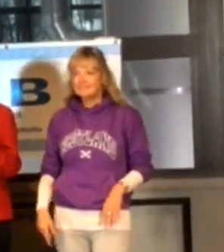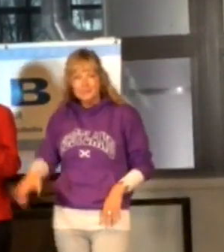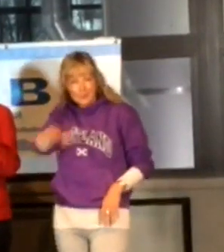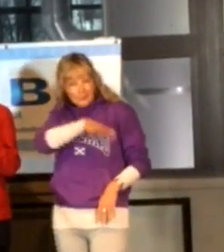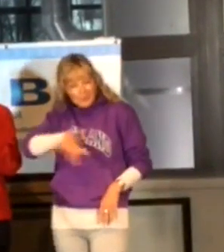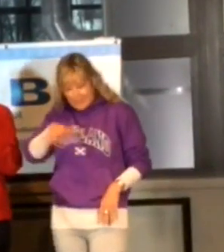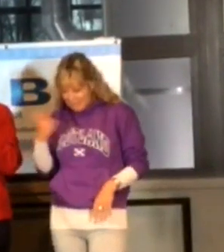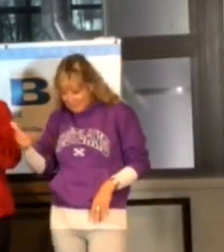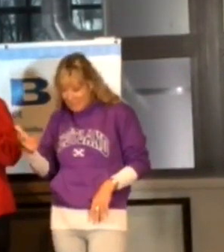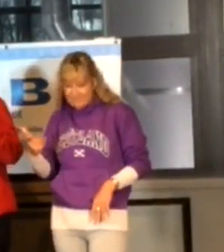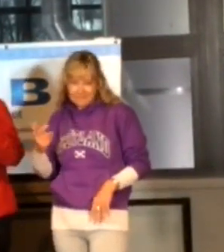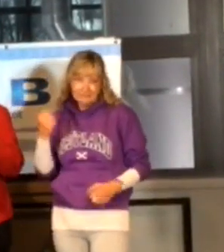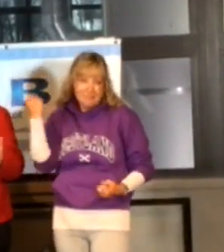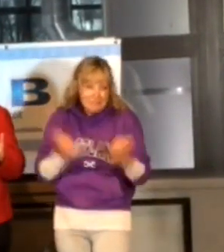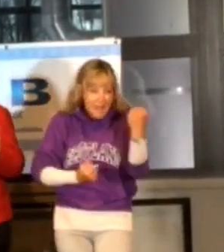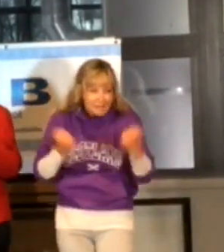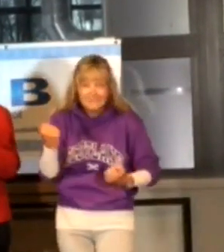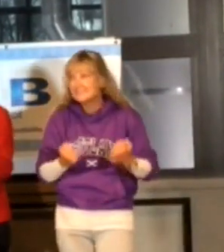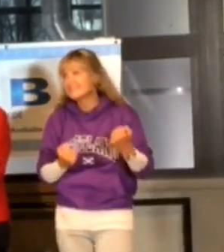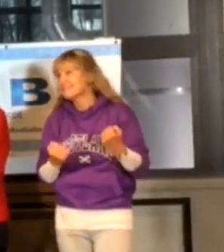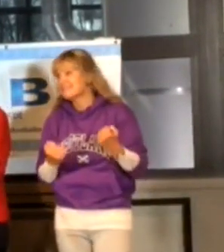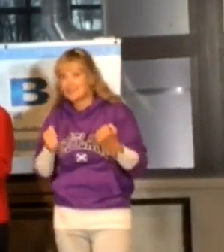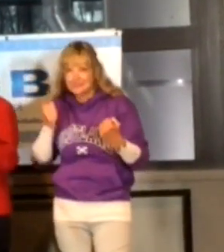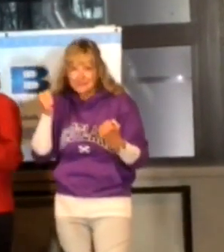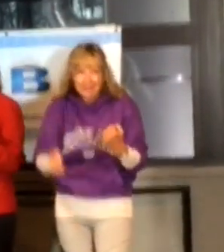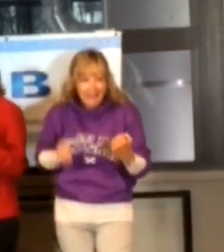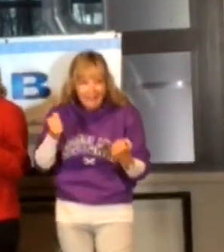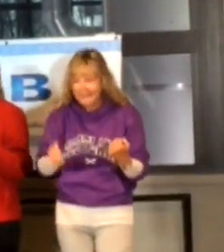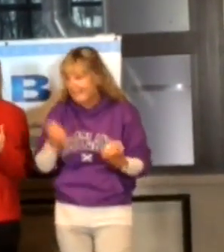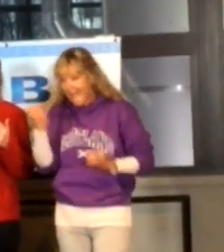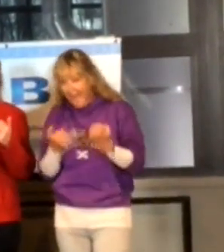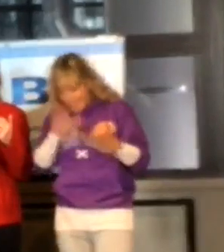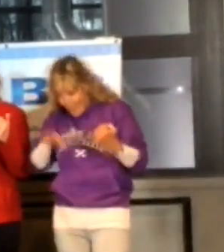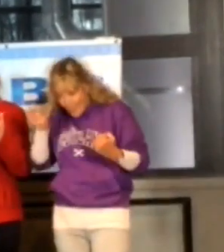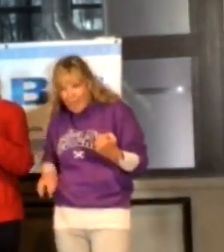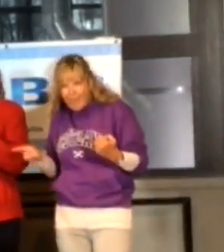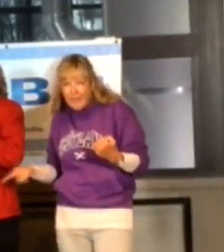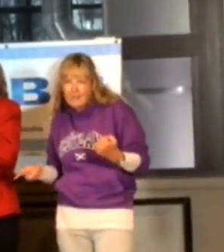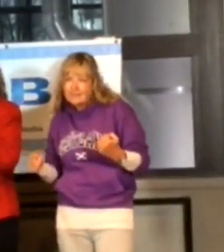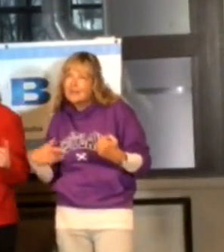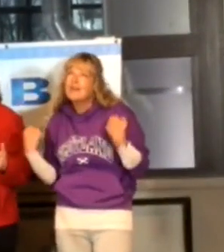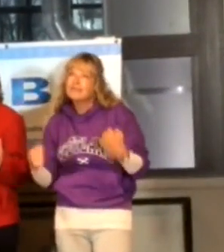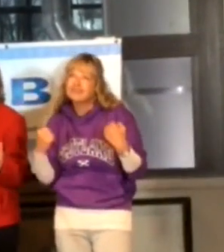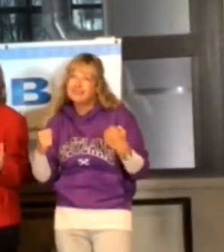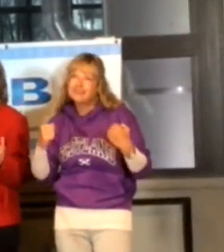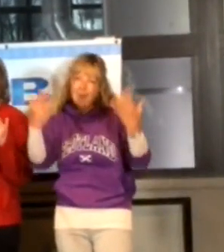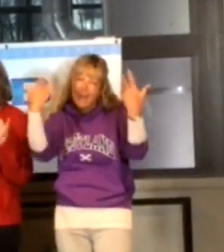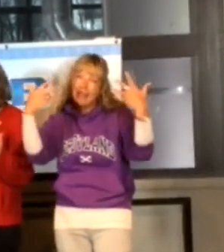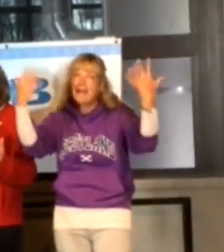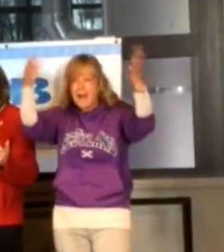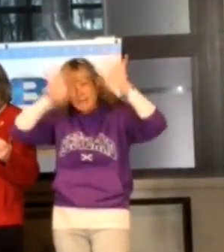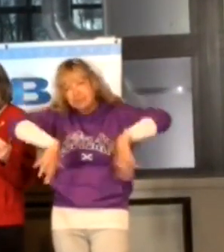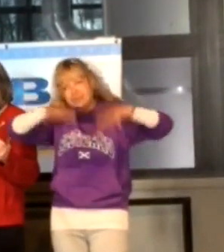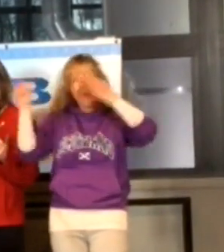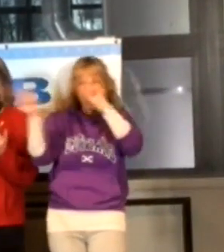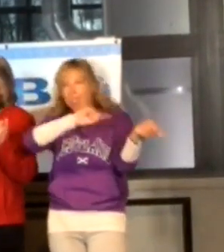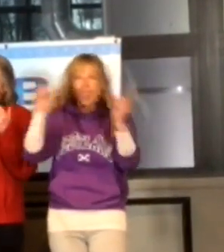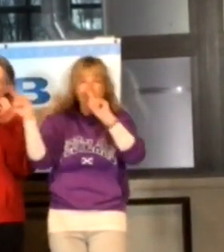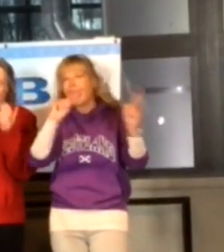Wales, who've travelled by bus, by train, by car. We've come through this hideous weather to be with you